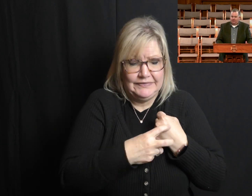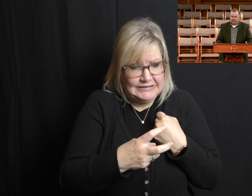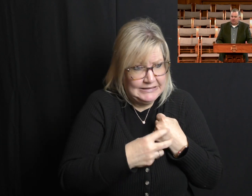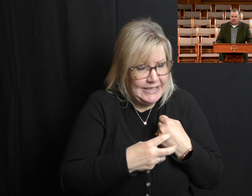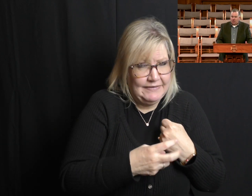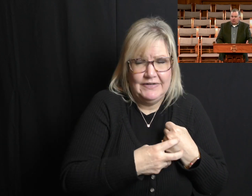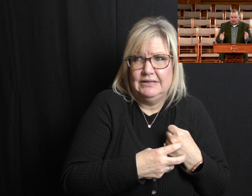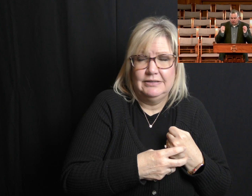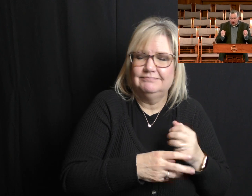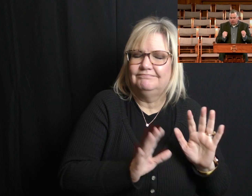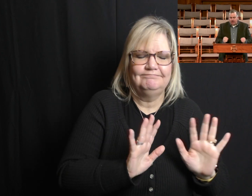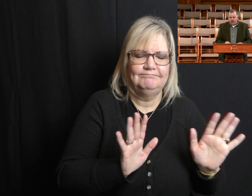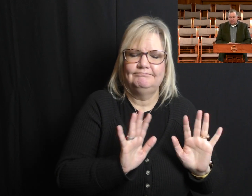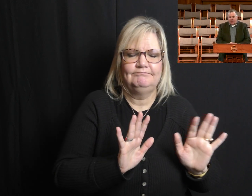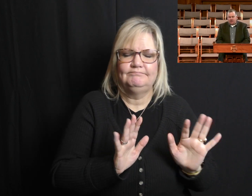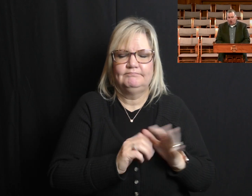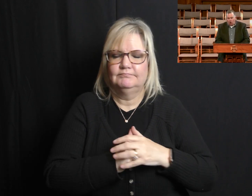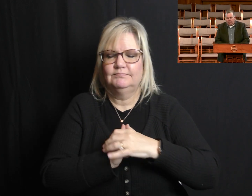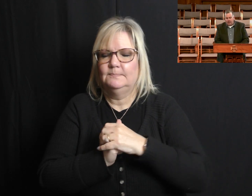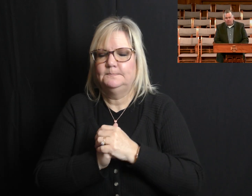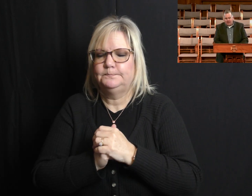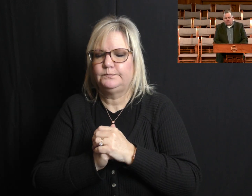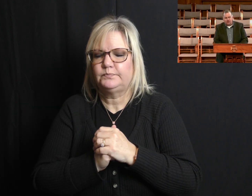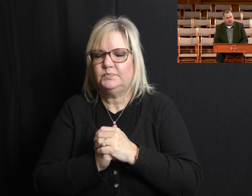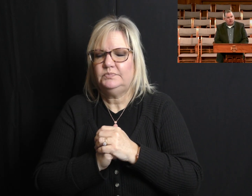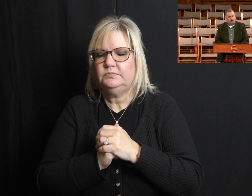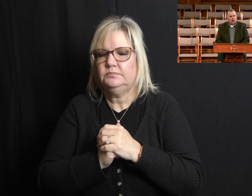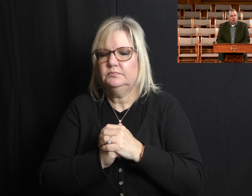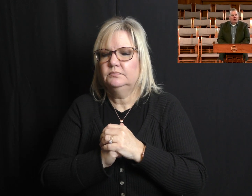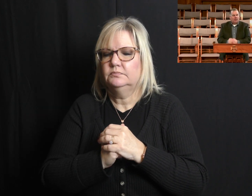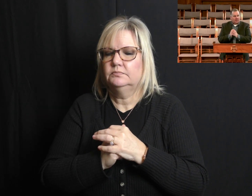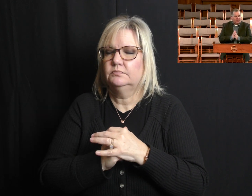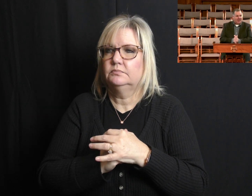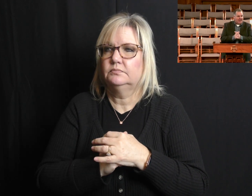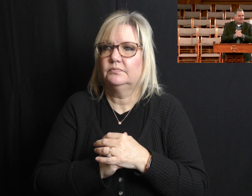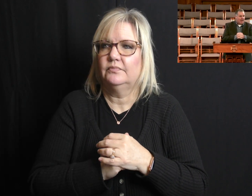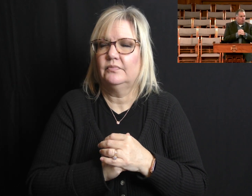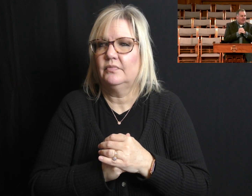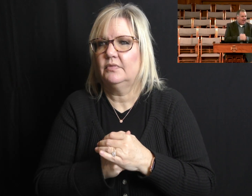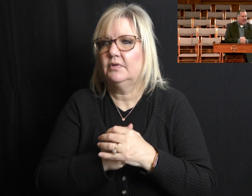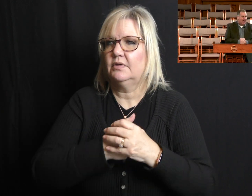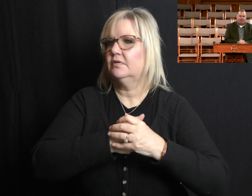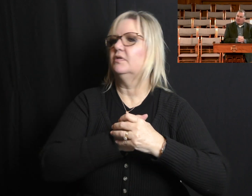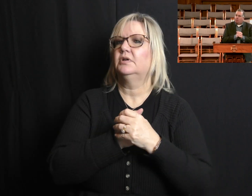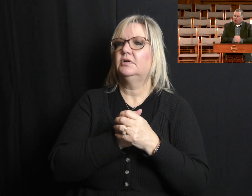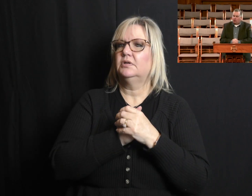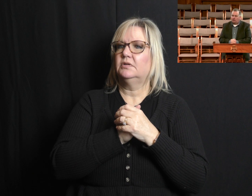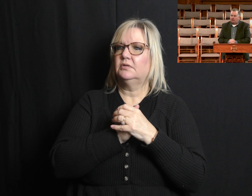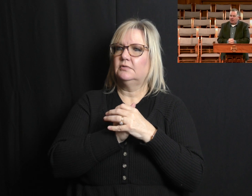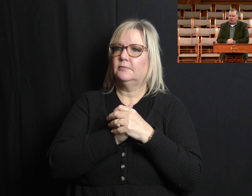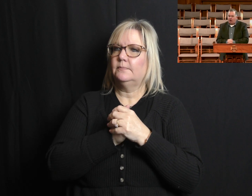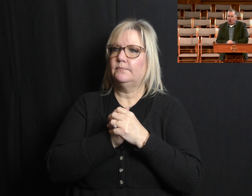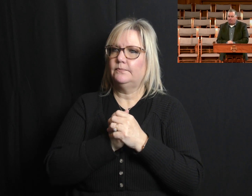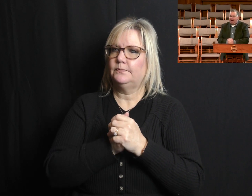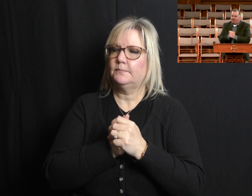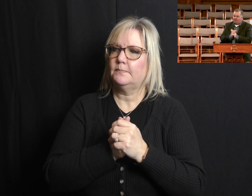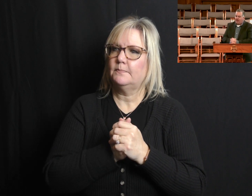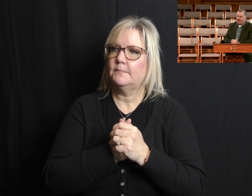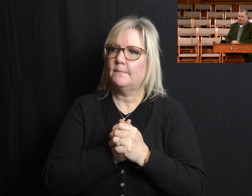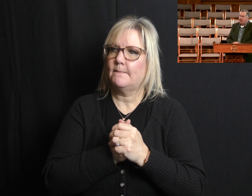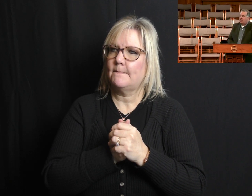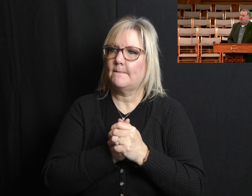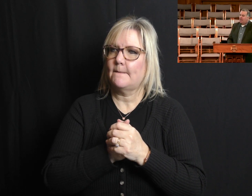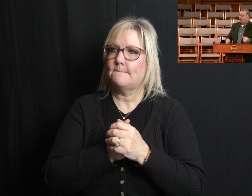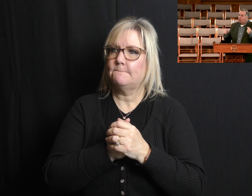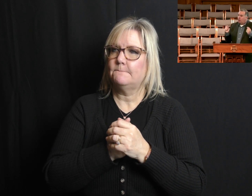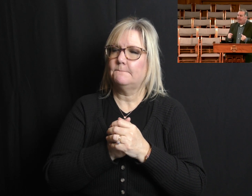have. The truth is that it's only in being generous with the things that we have and the person that we are by